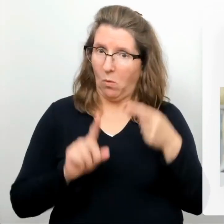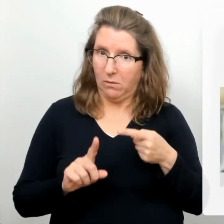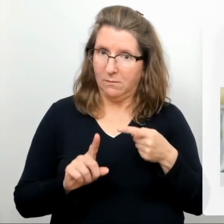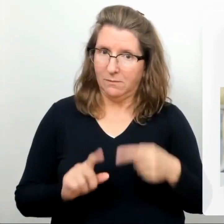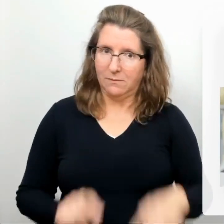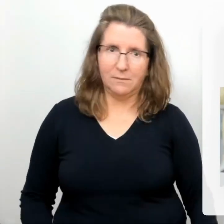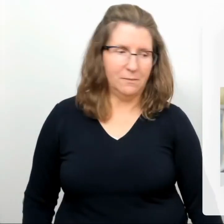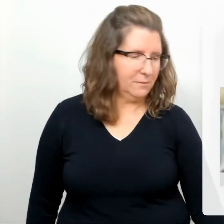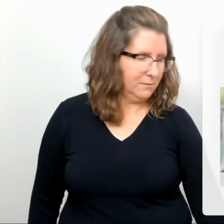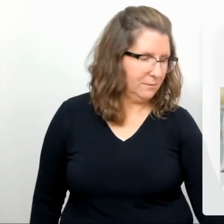goal.